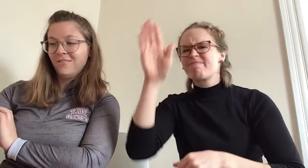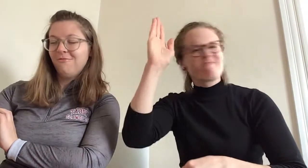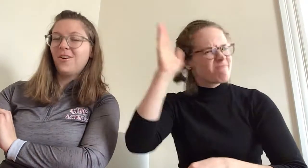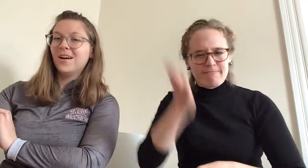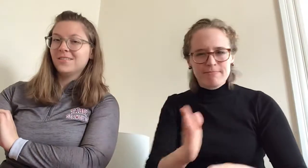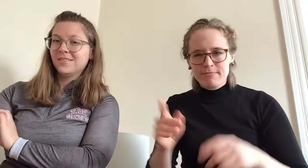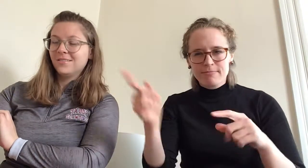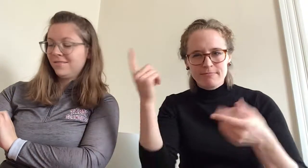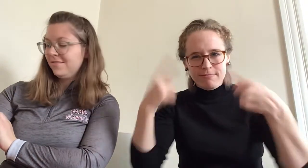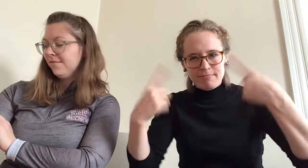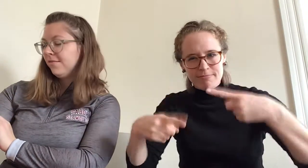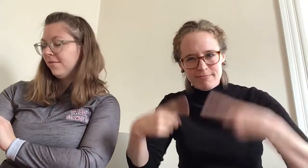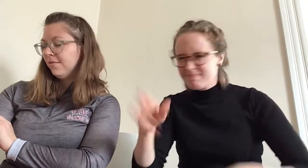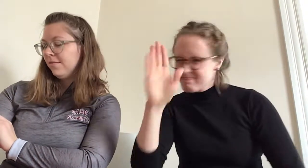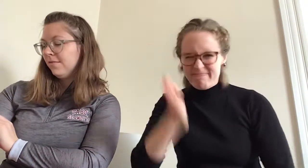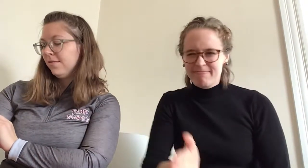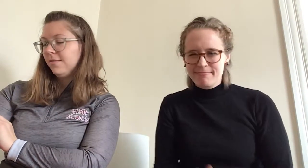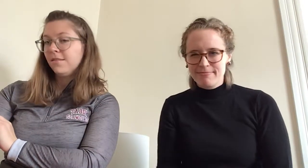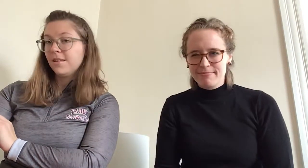ever fought.